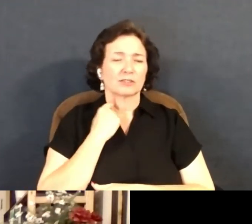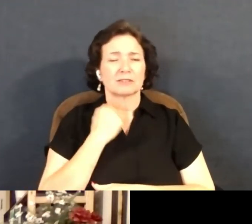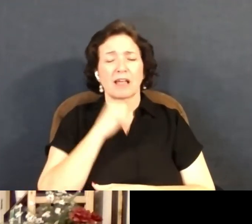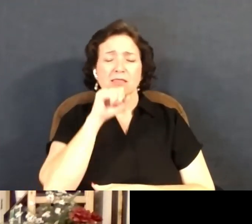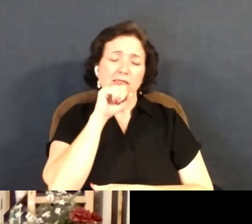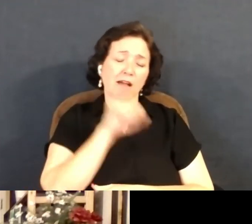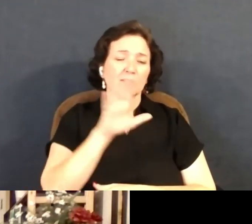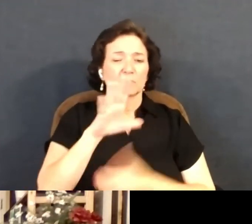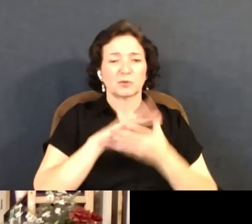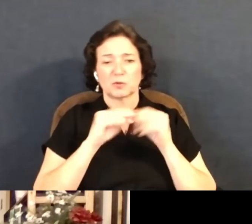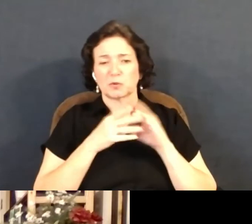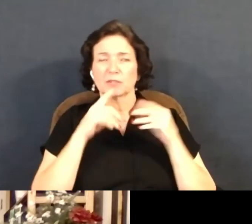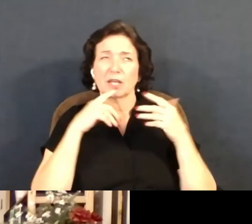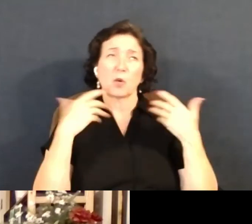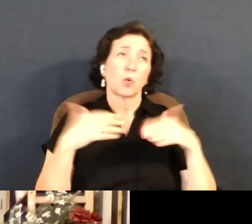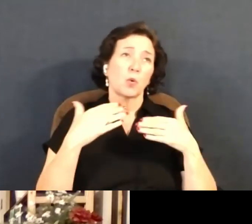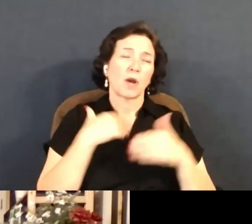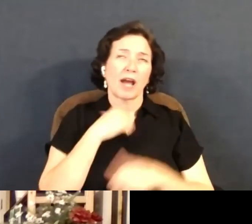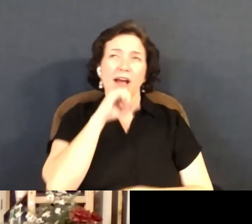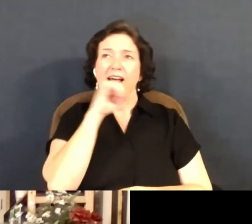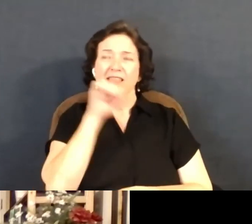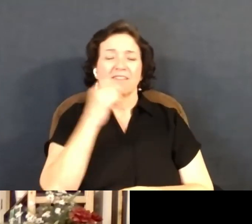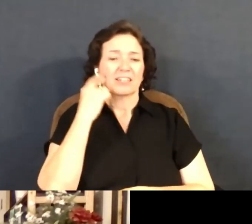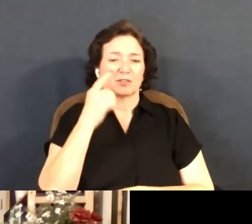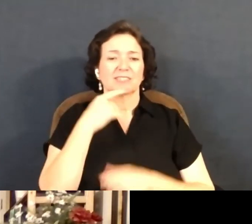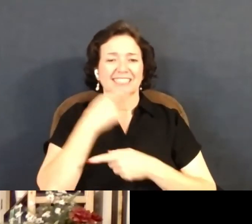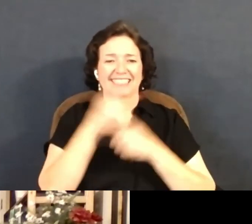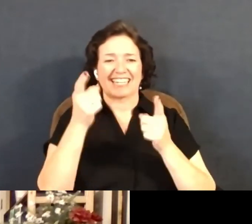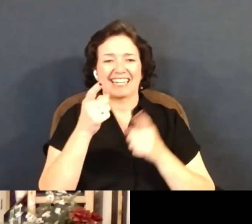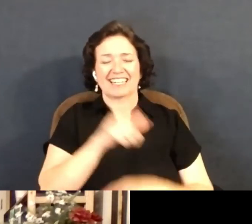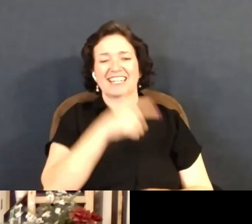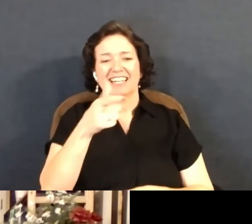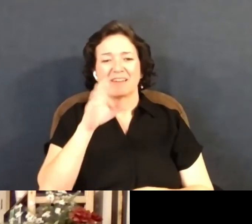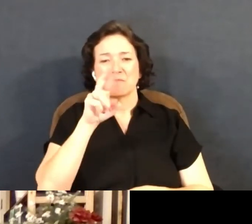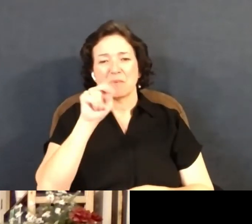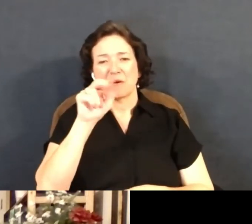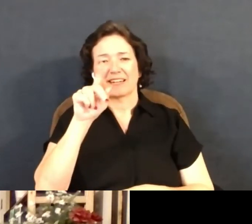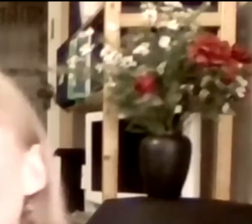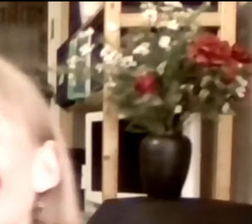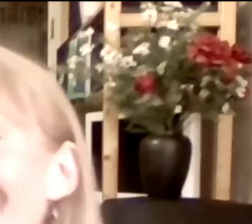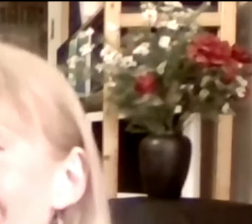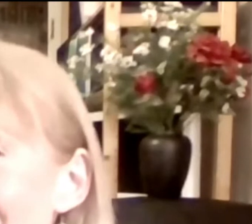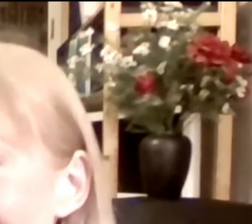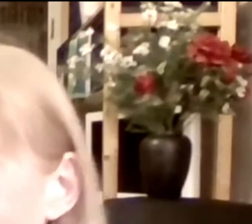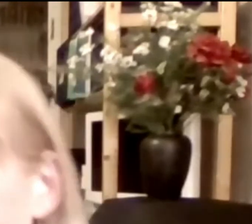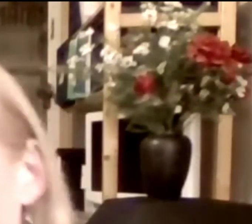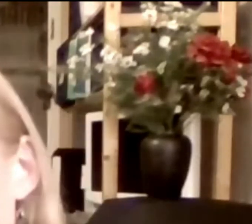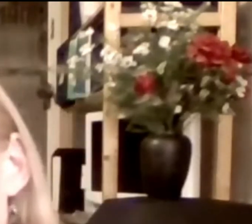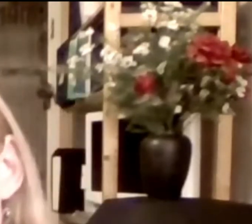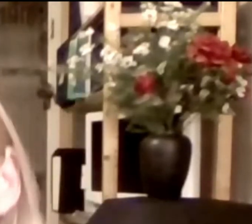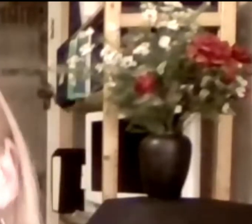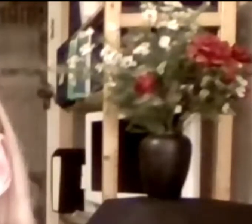And oh, how I love to hear her tell. Bernadette Nason. Thank you,